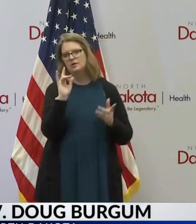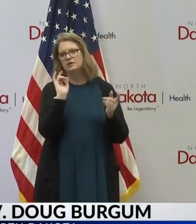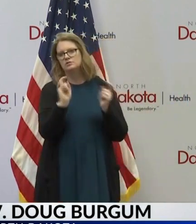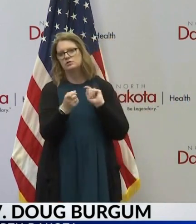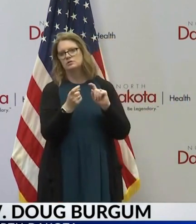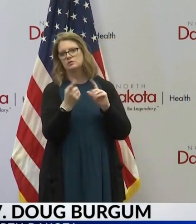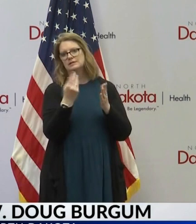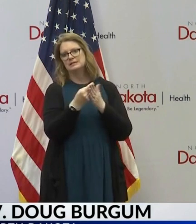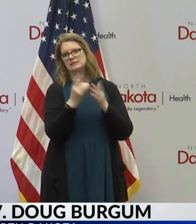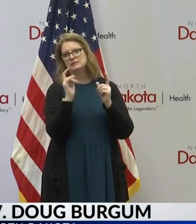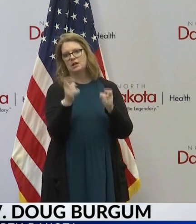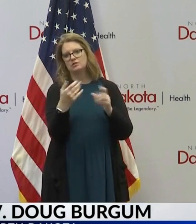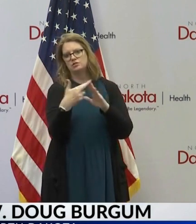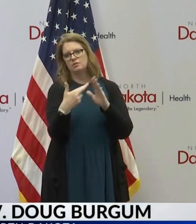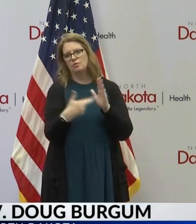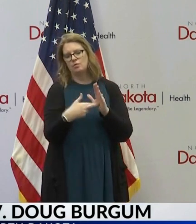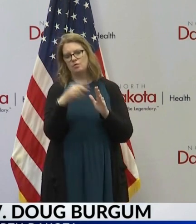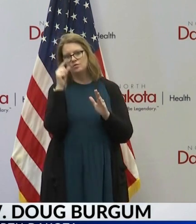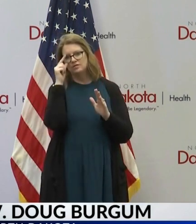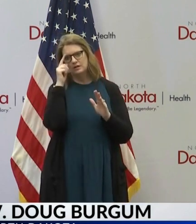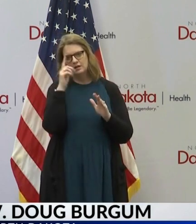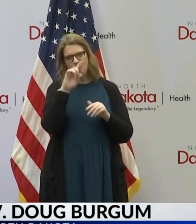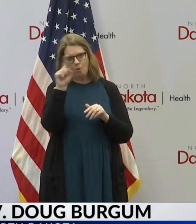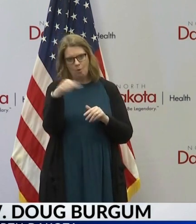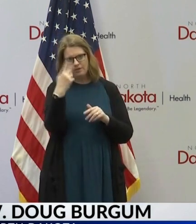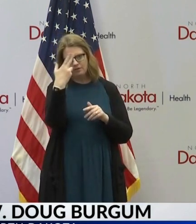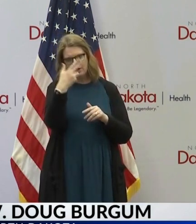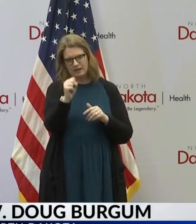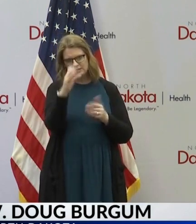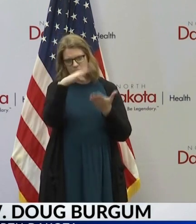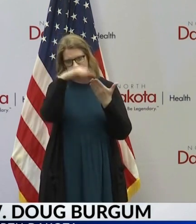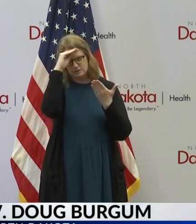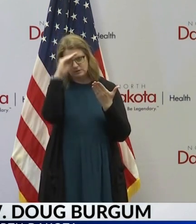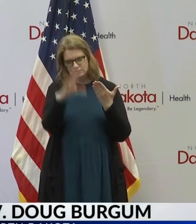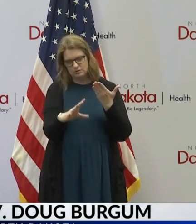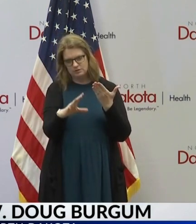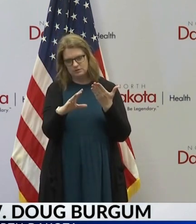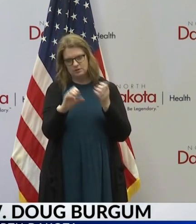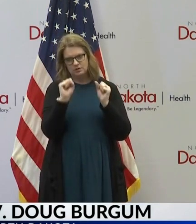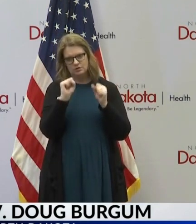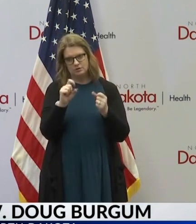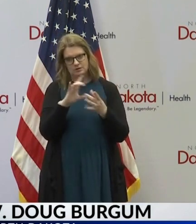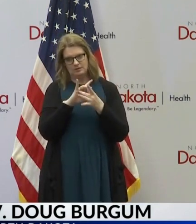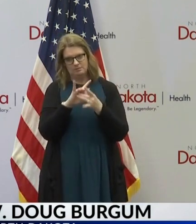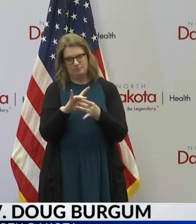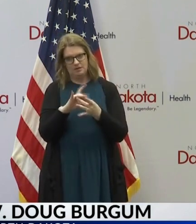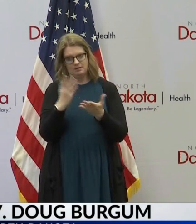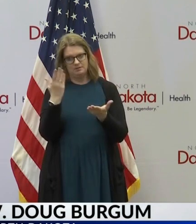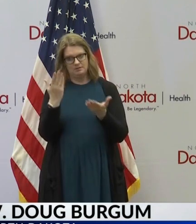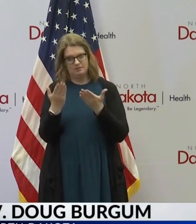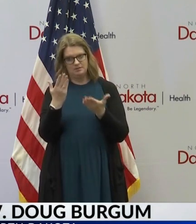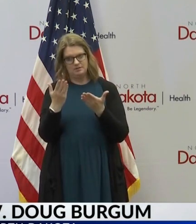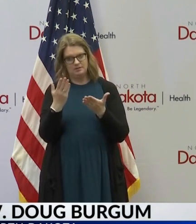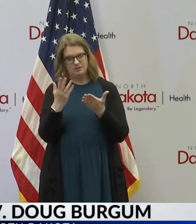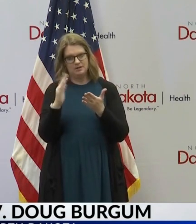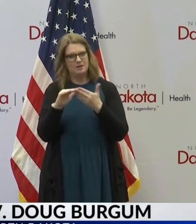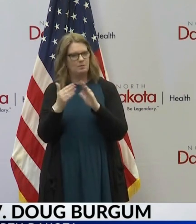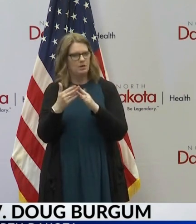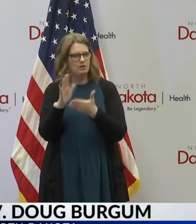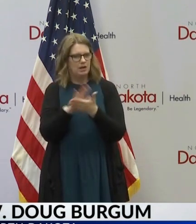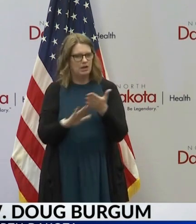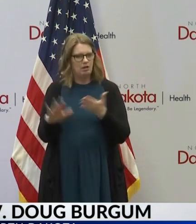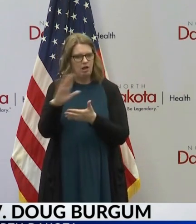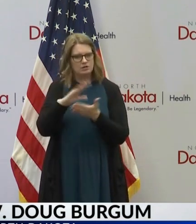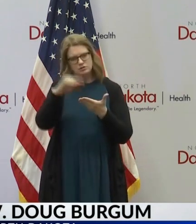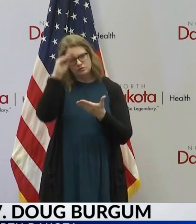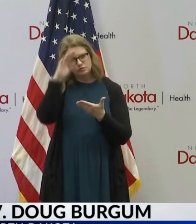to the scholarship rules, is that just for high school students, or could that also apply to maybe a community college